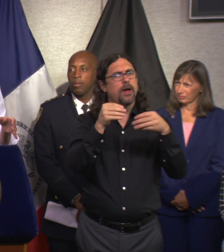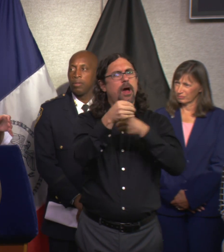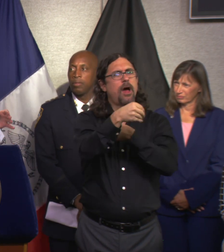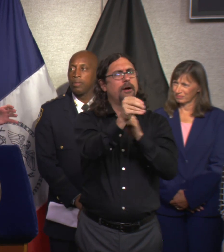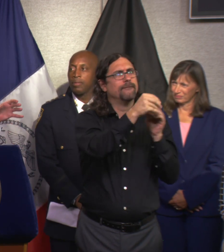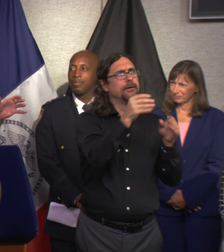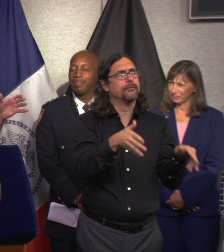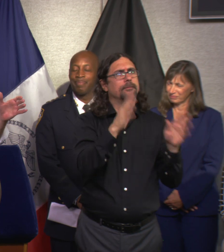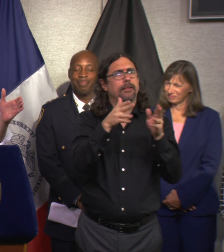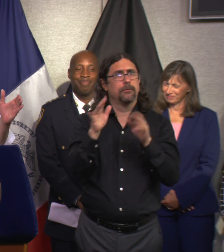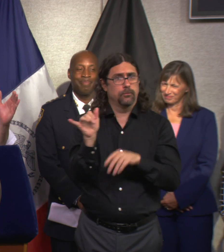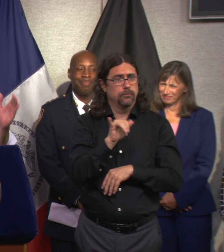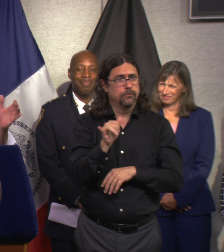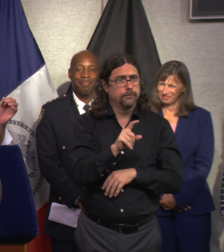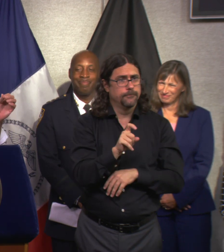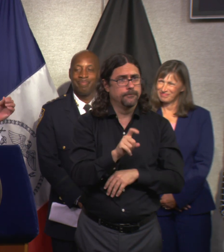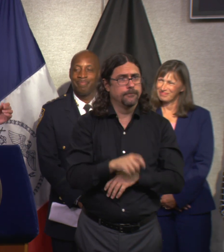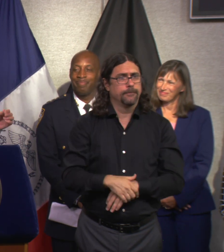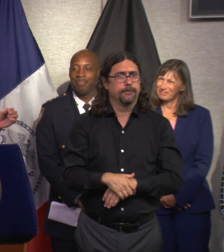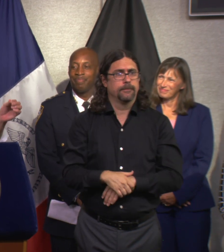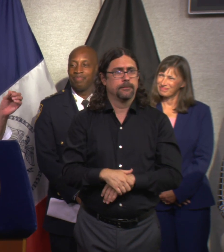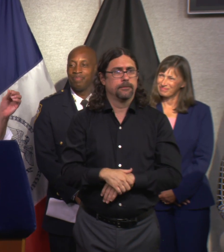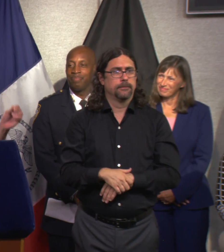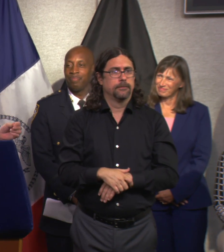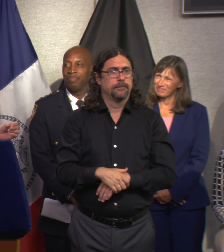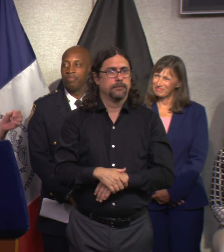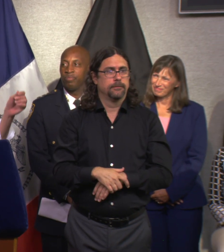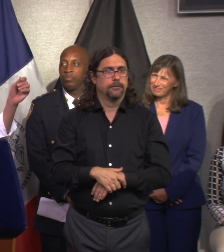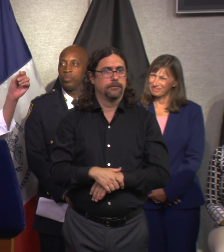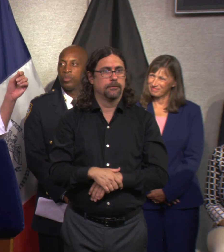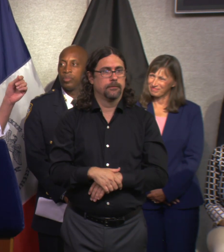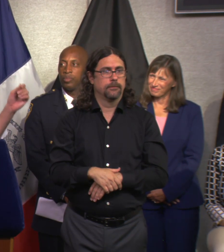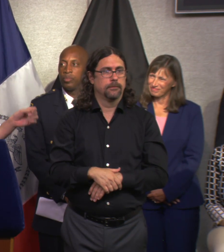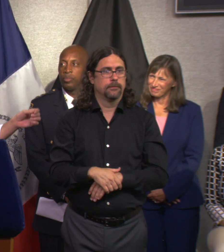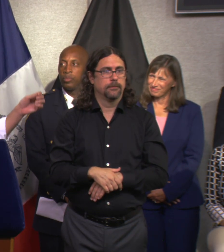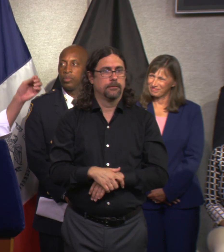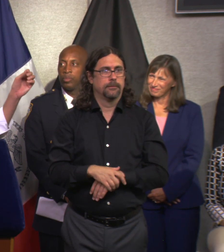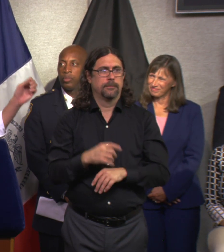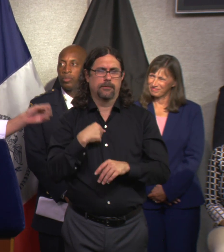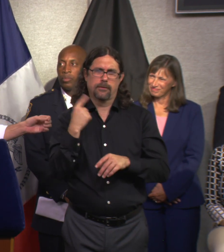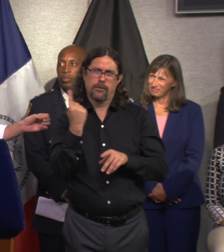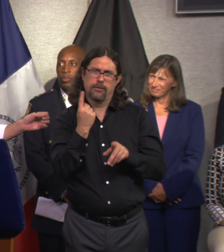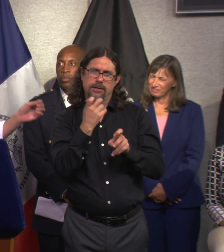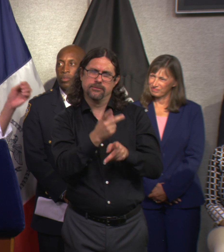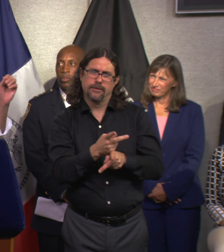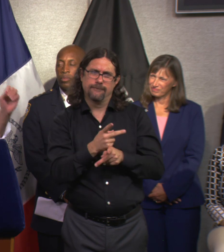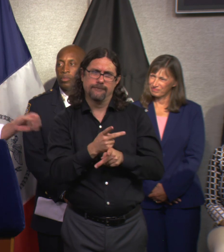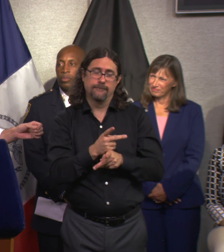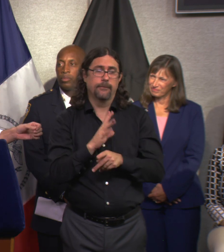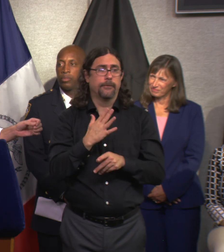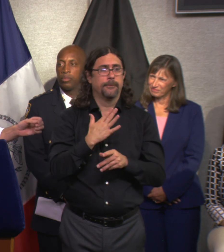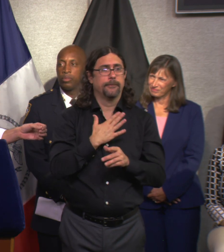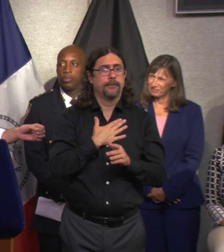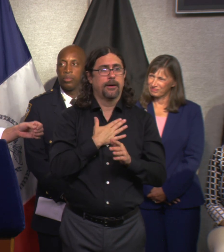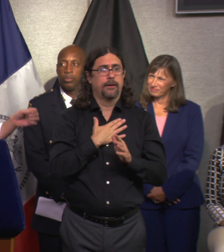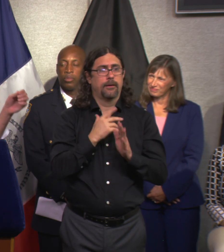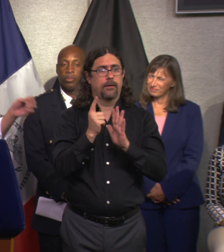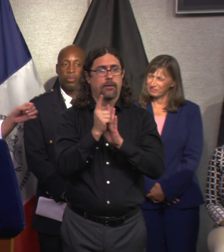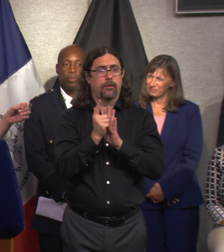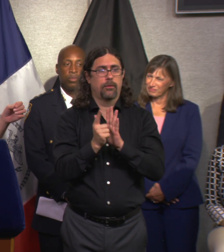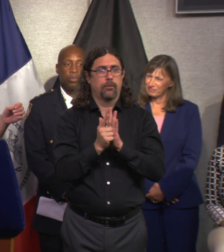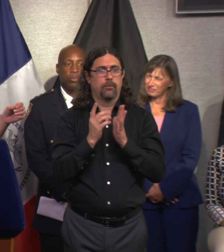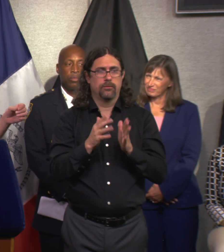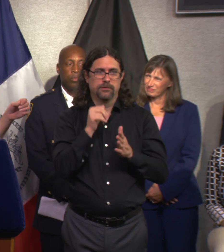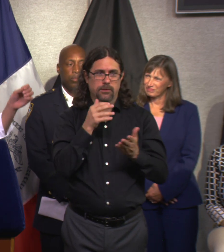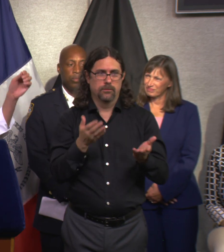lawyers are not present, about exactly whether we can order or whether it's encouraged or what rules we can use. We'll come back to you. It's a great question.